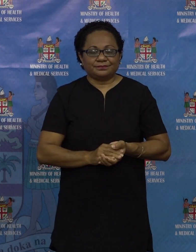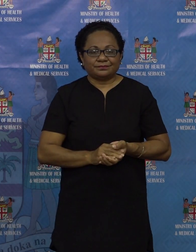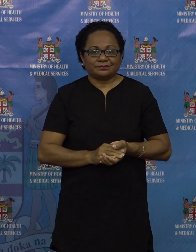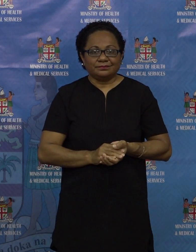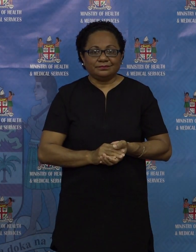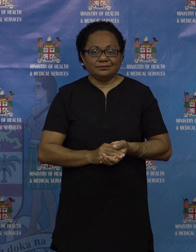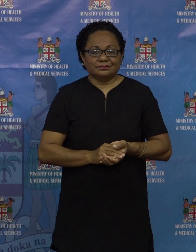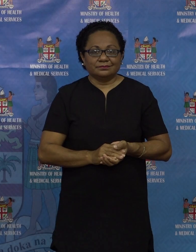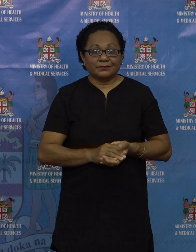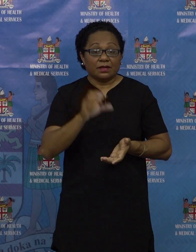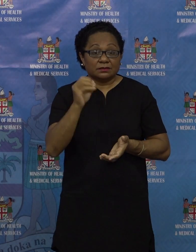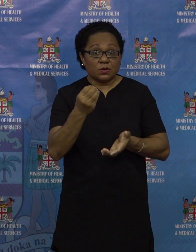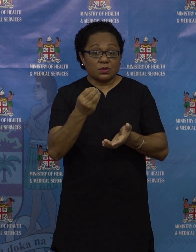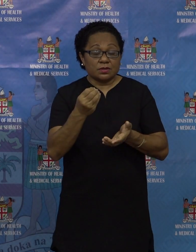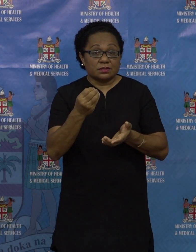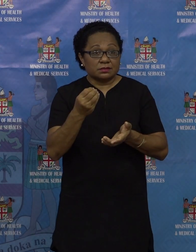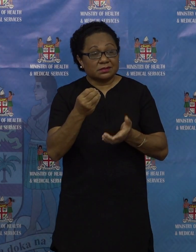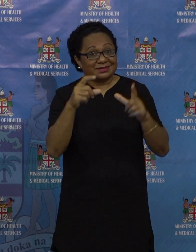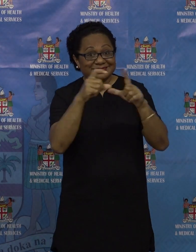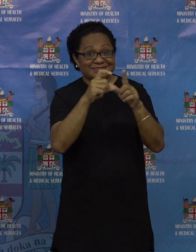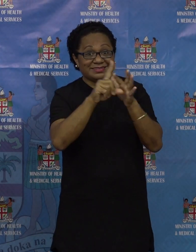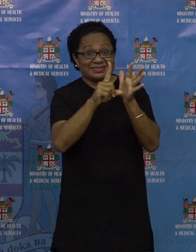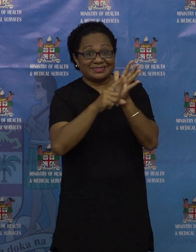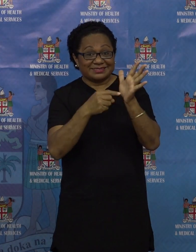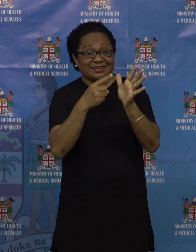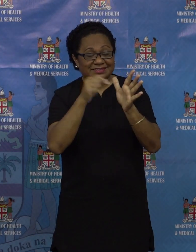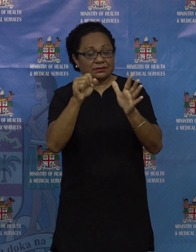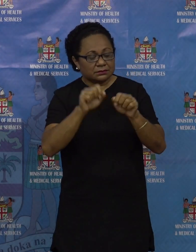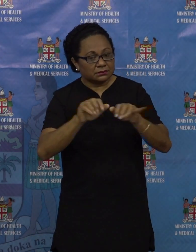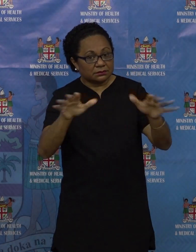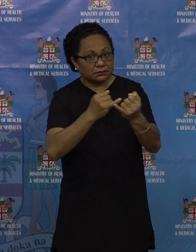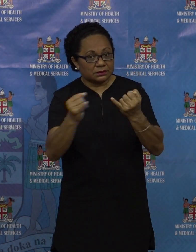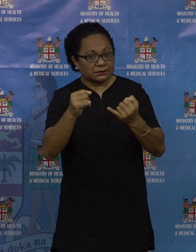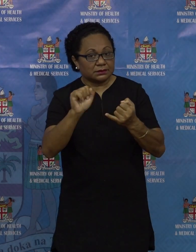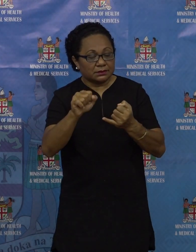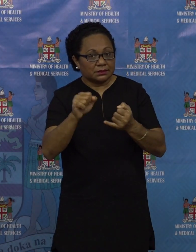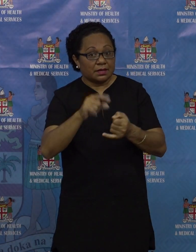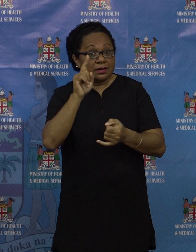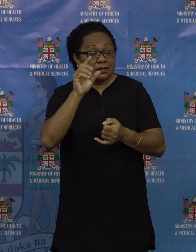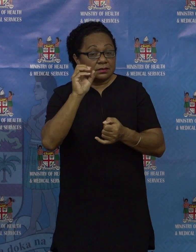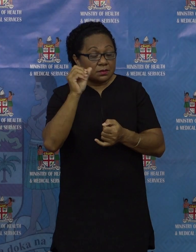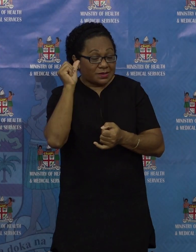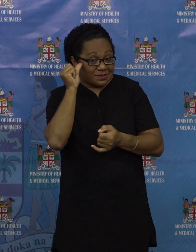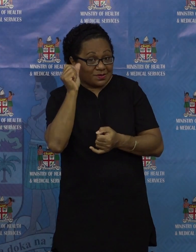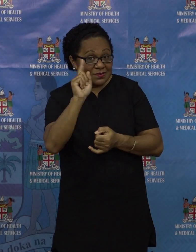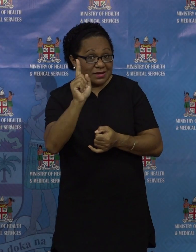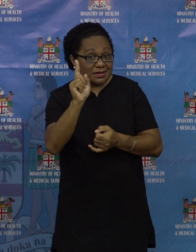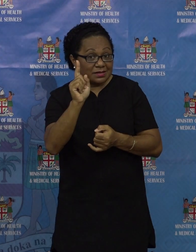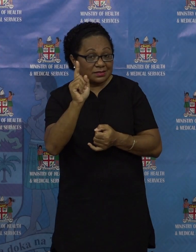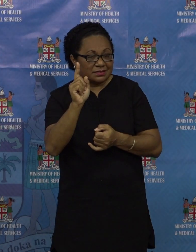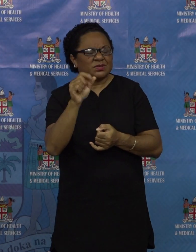increased transmissibility of the new variants of concern, however, we know that vaccination alone is not the